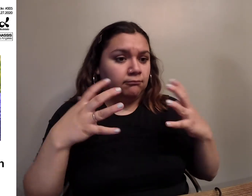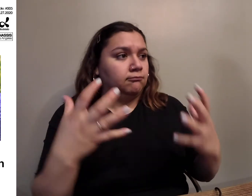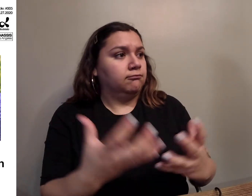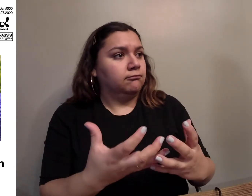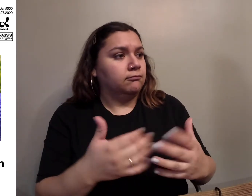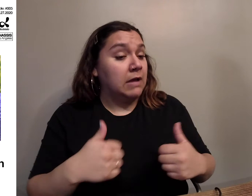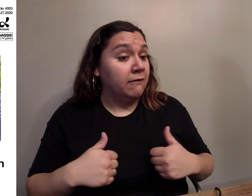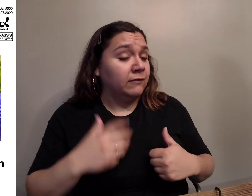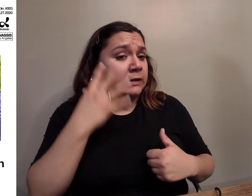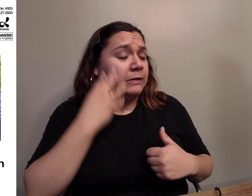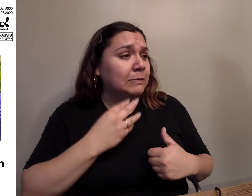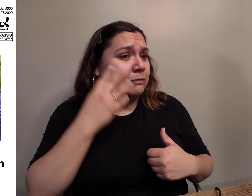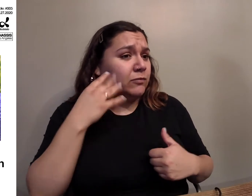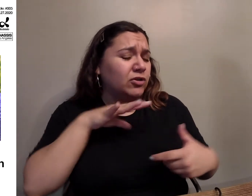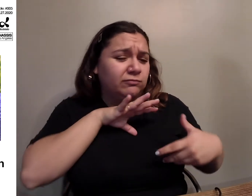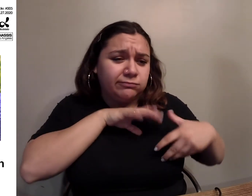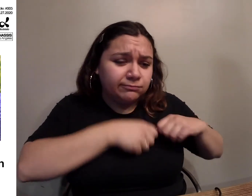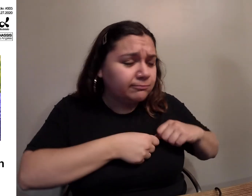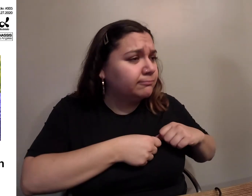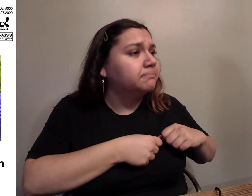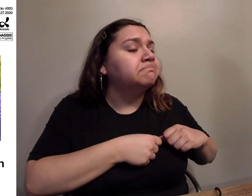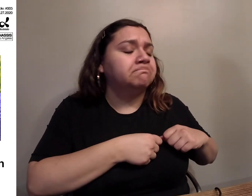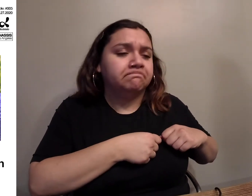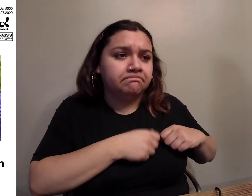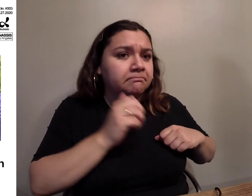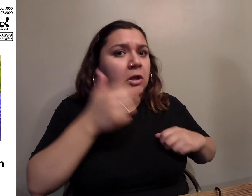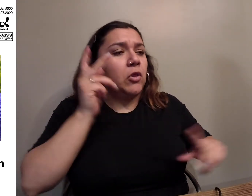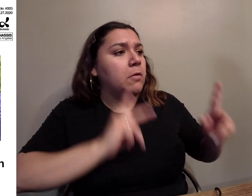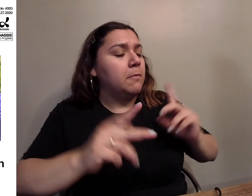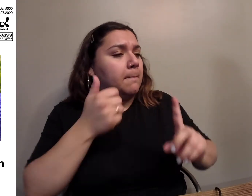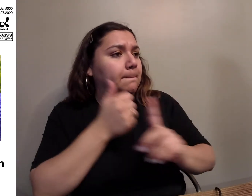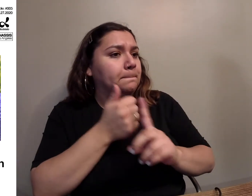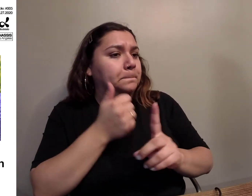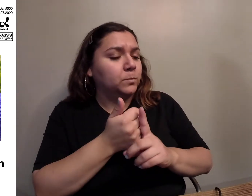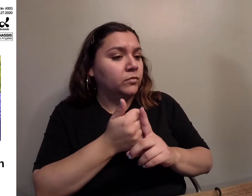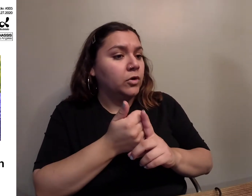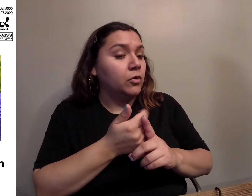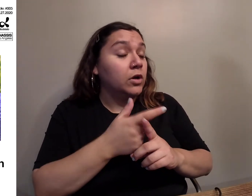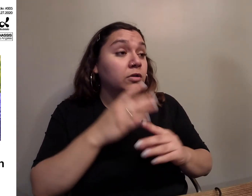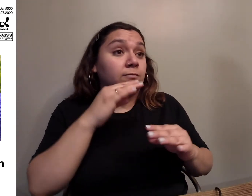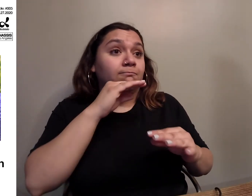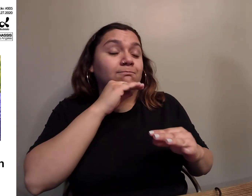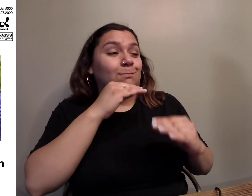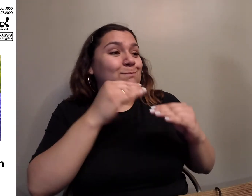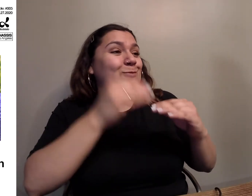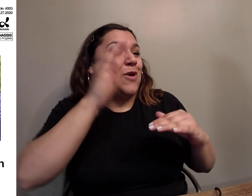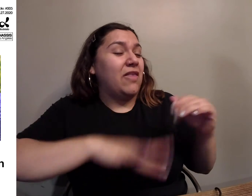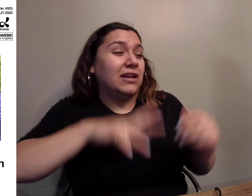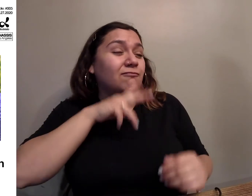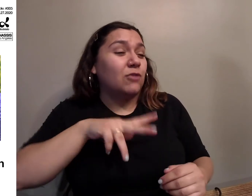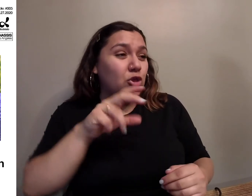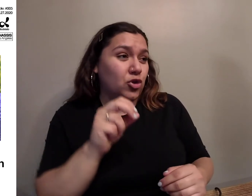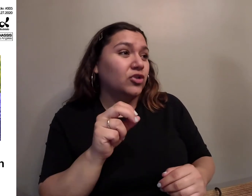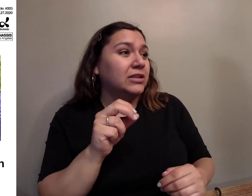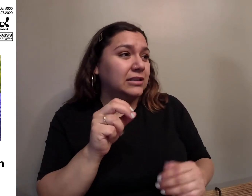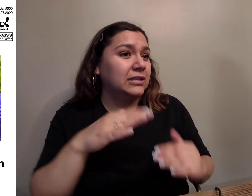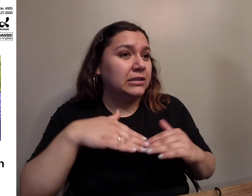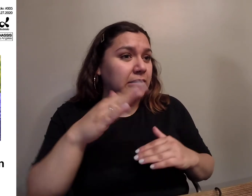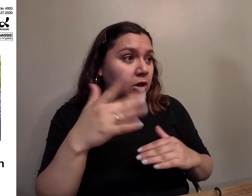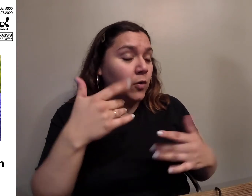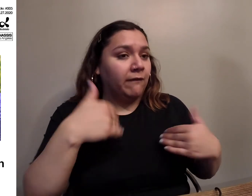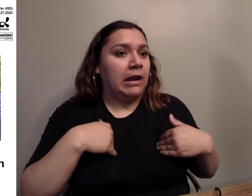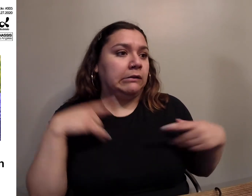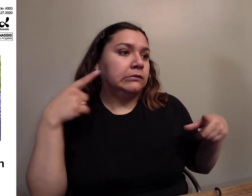lived tragedies, and I've lived like anybody who's over 30 years old now. We've had conflicts that